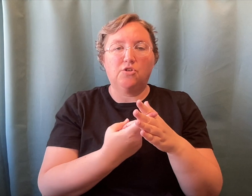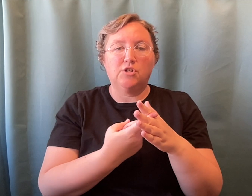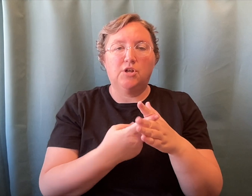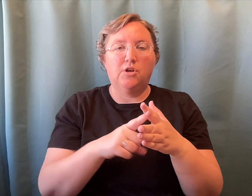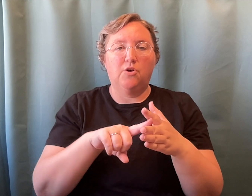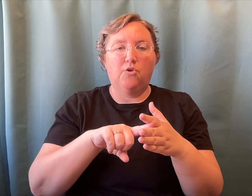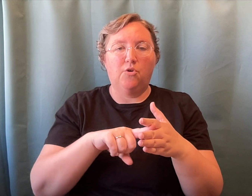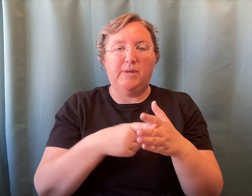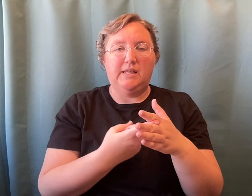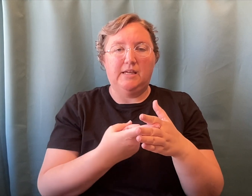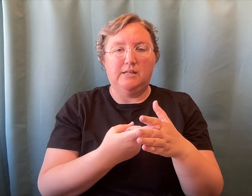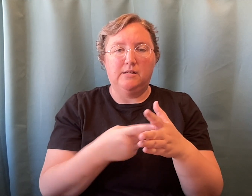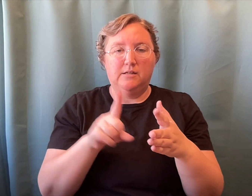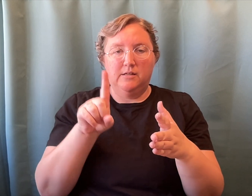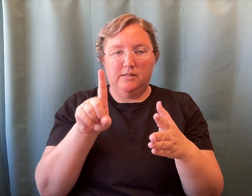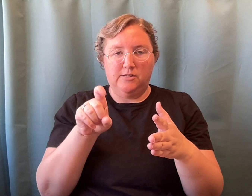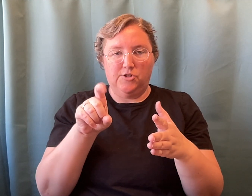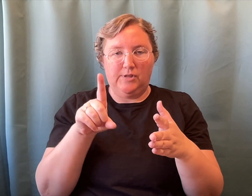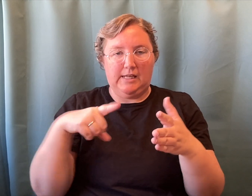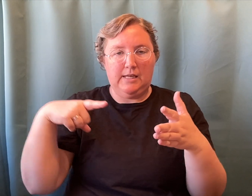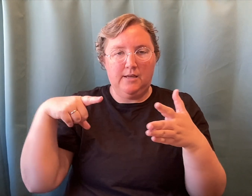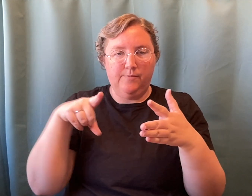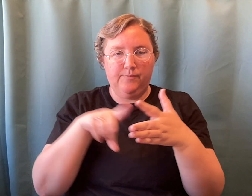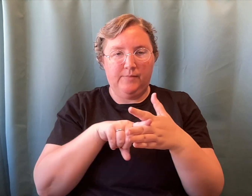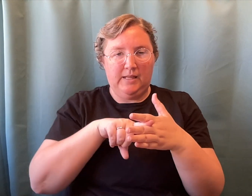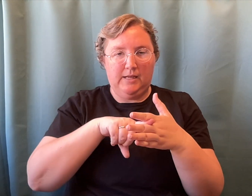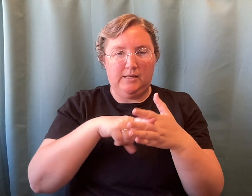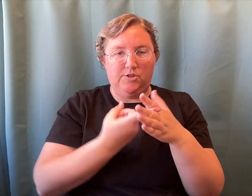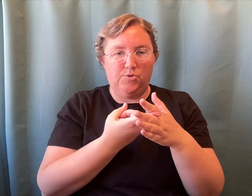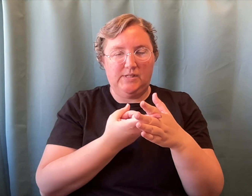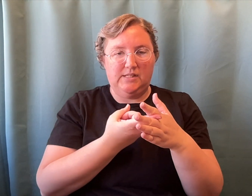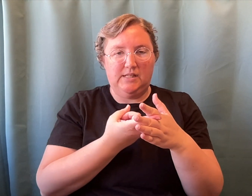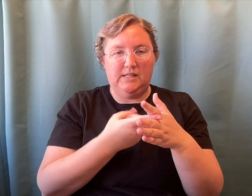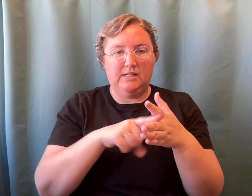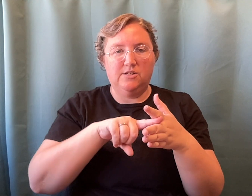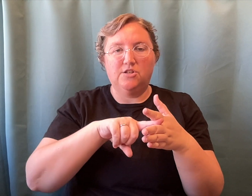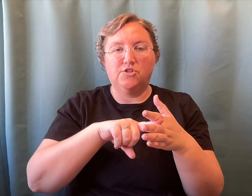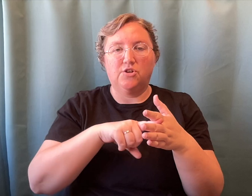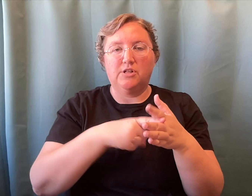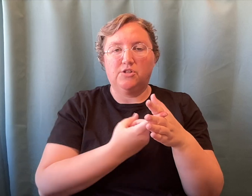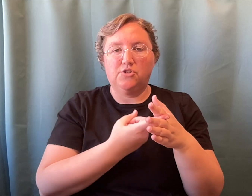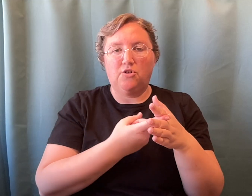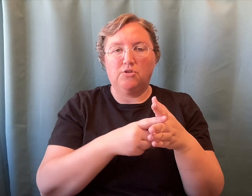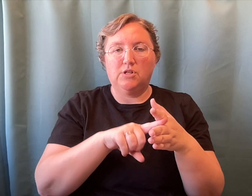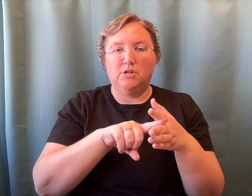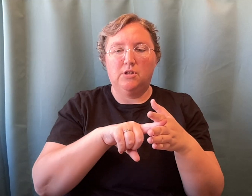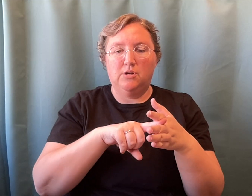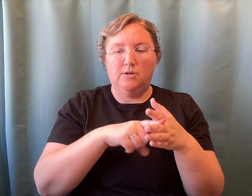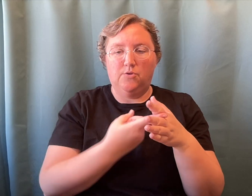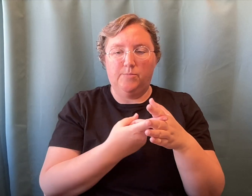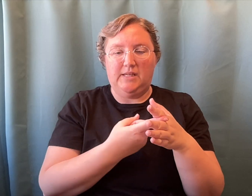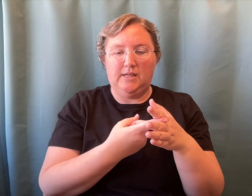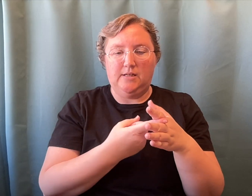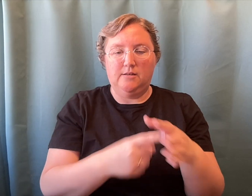Start or begin. This is your key, and you twist it in the ignition to start it. Start or begin.